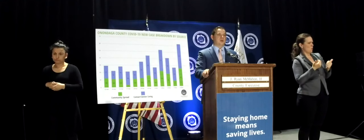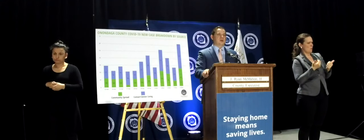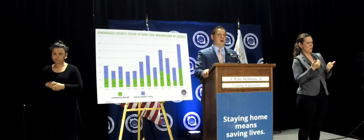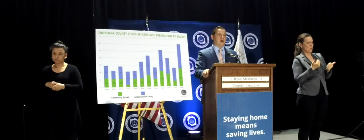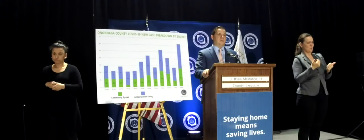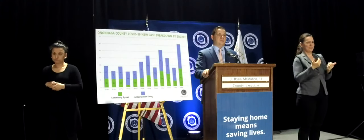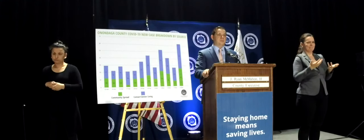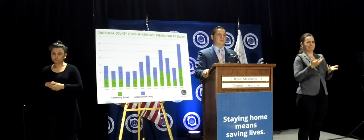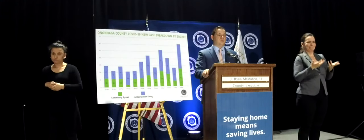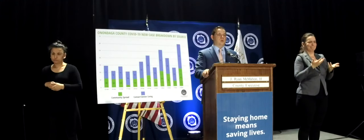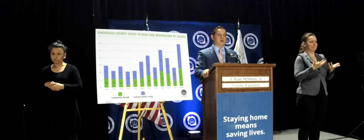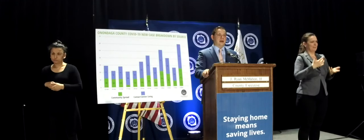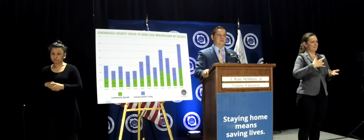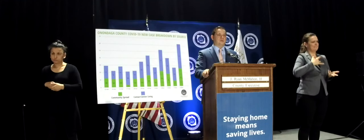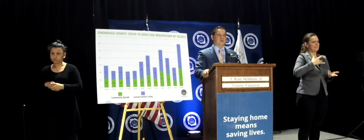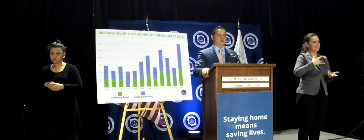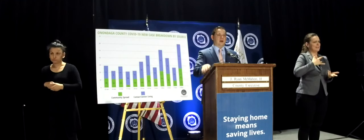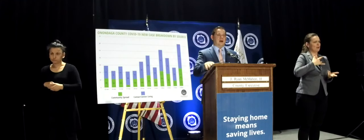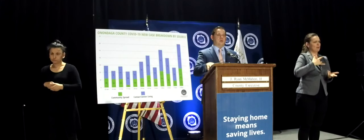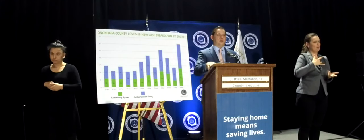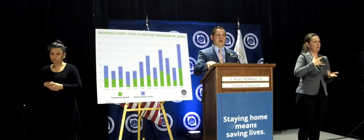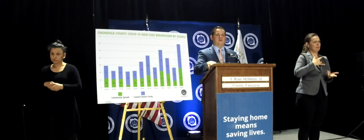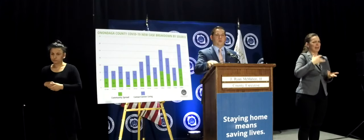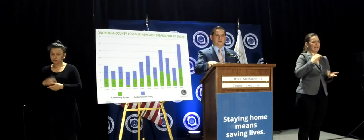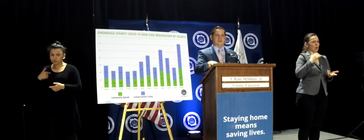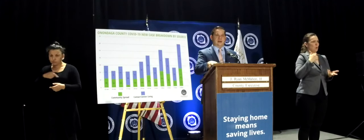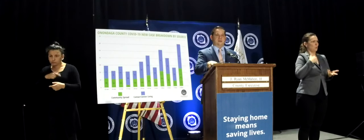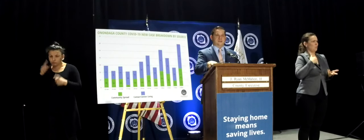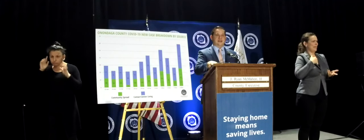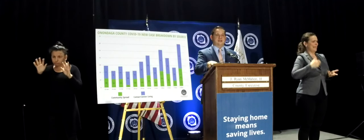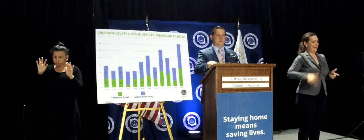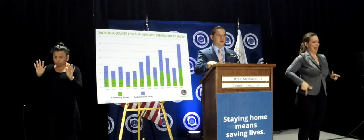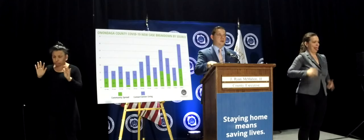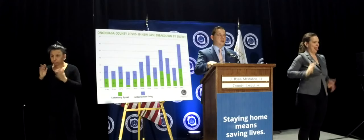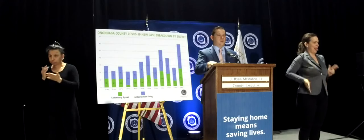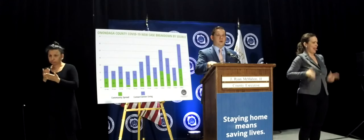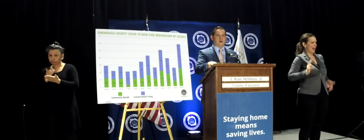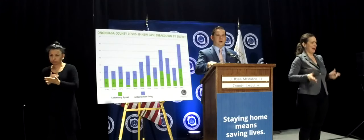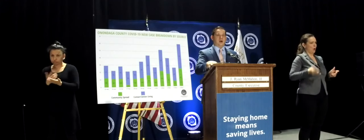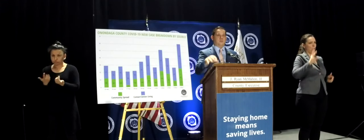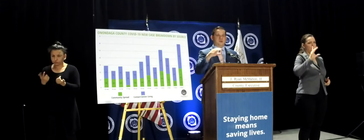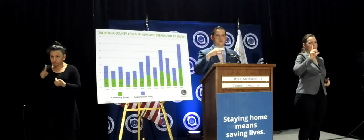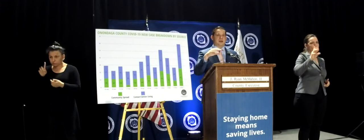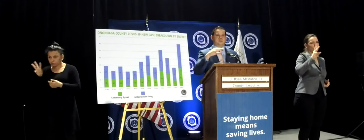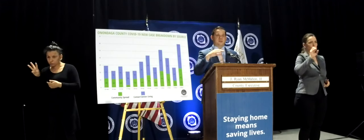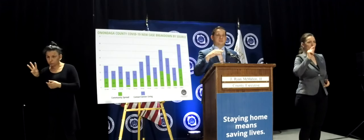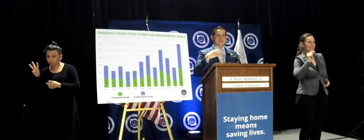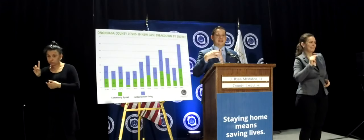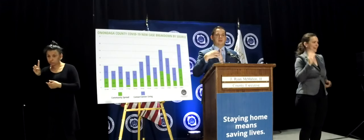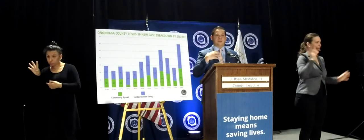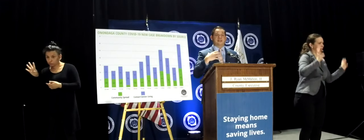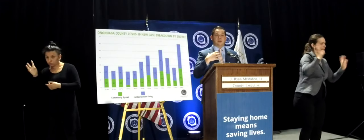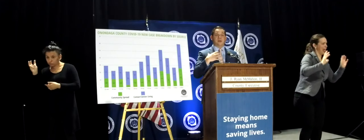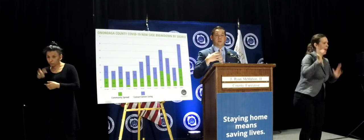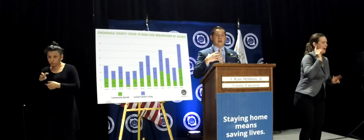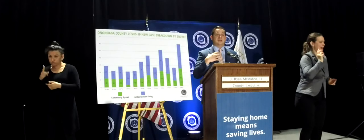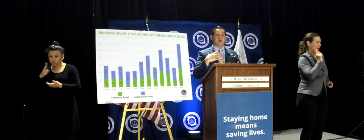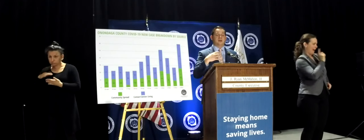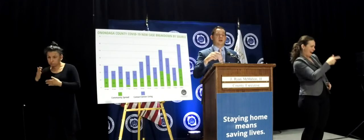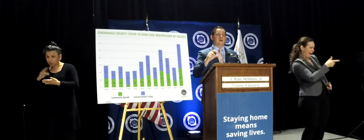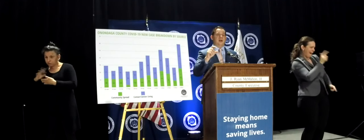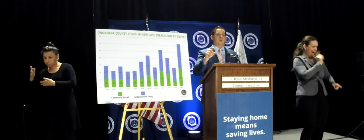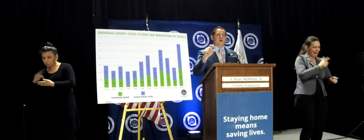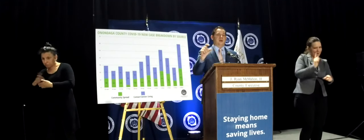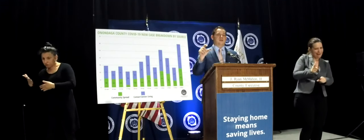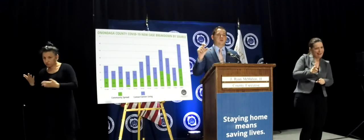with. We're going to have to figure out how we have 14,000 tests done where our emergency management team can tell me that's how many we had